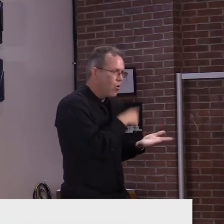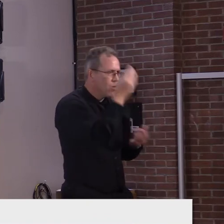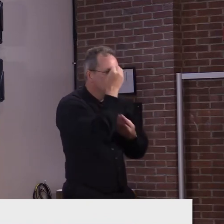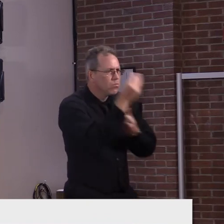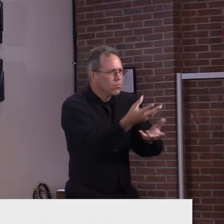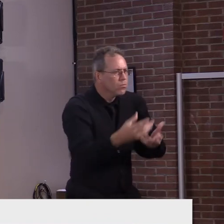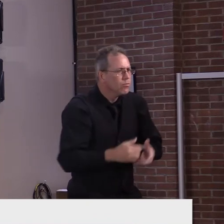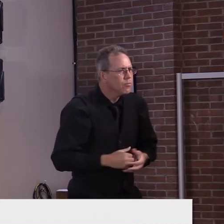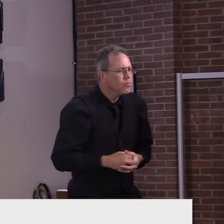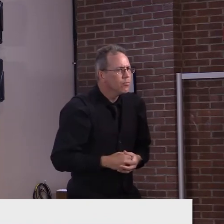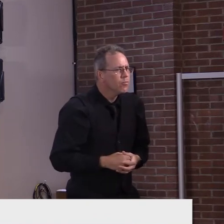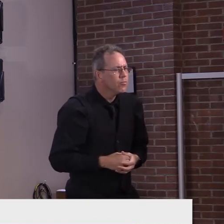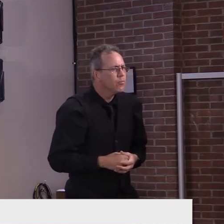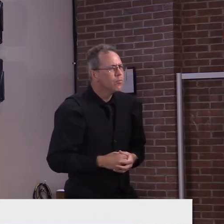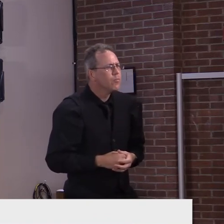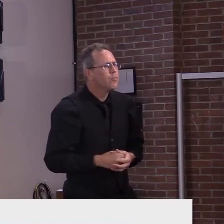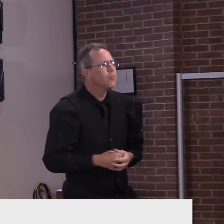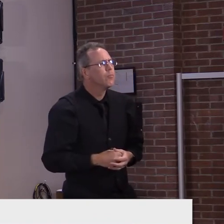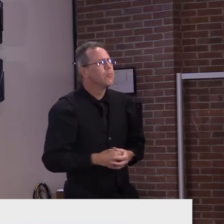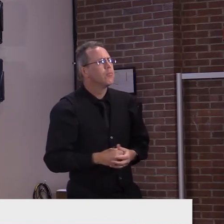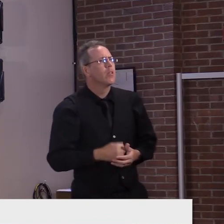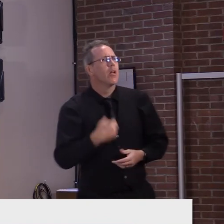Okay. And the other question I have,